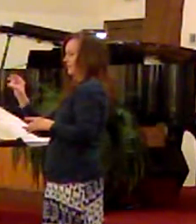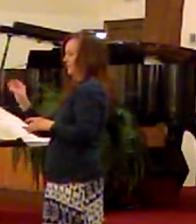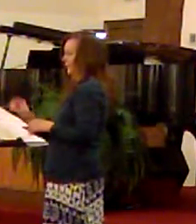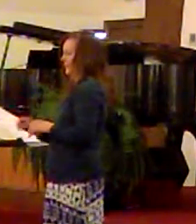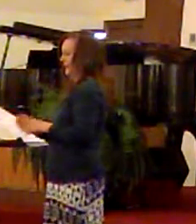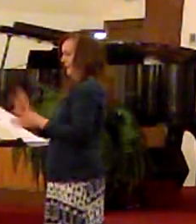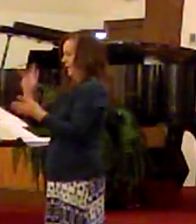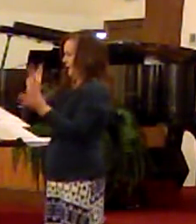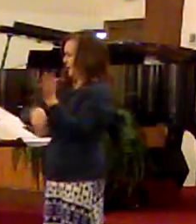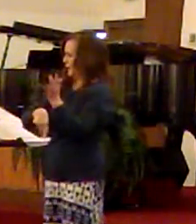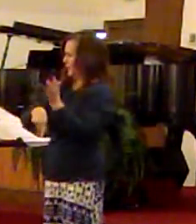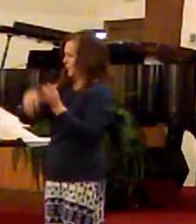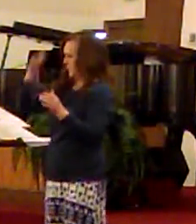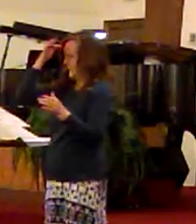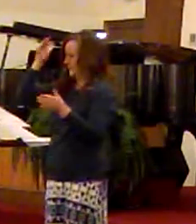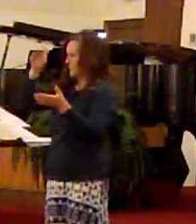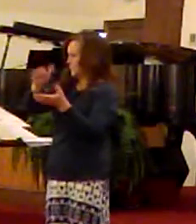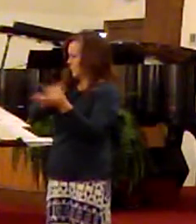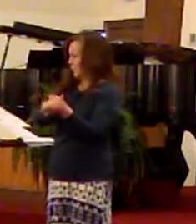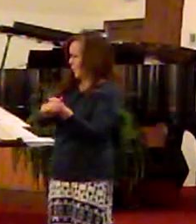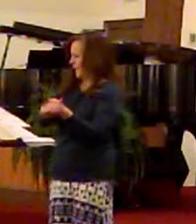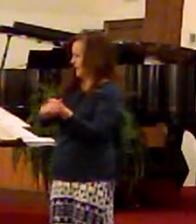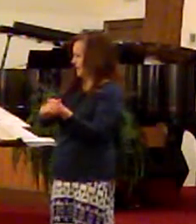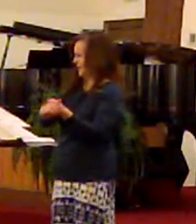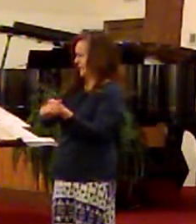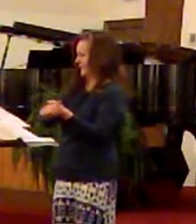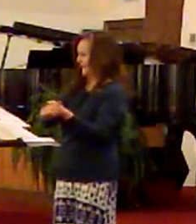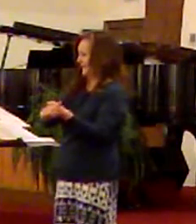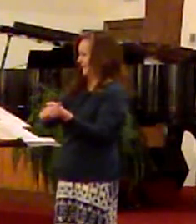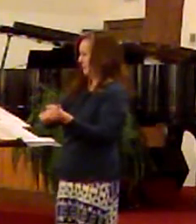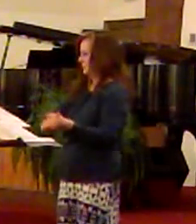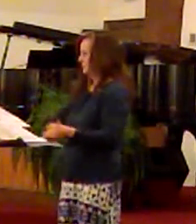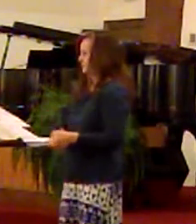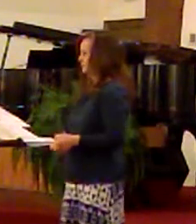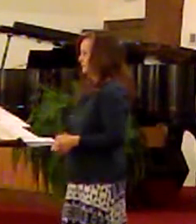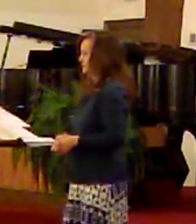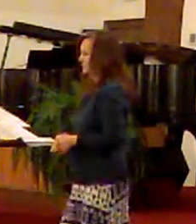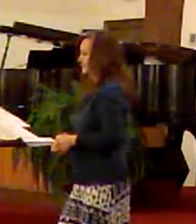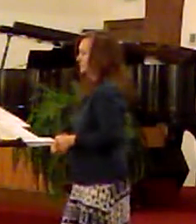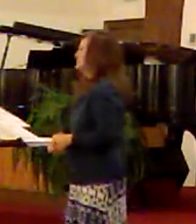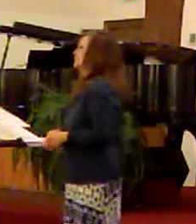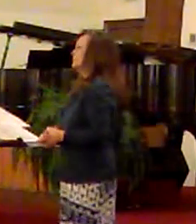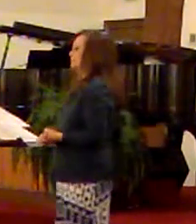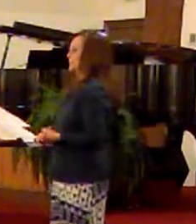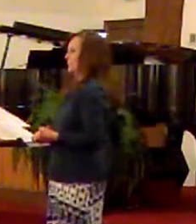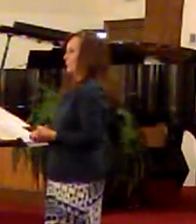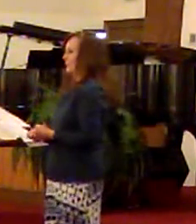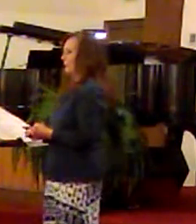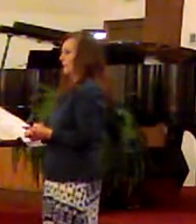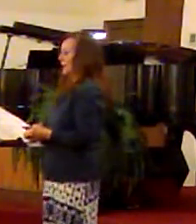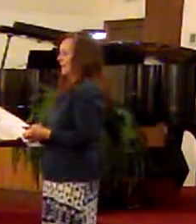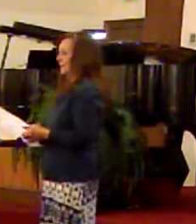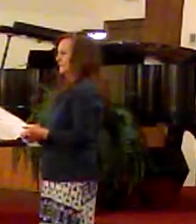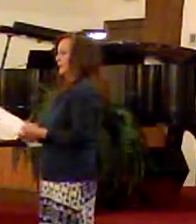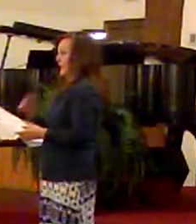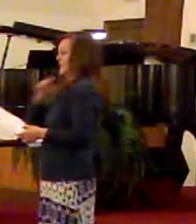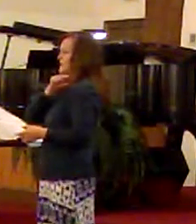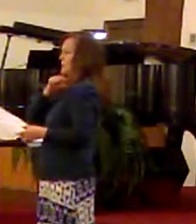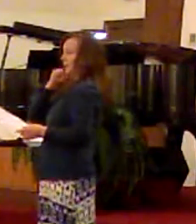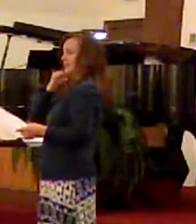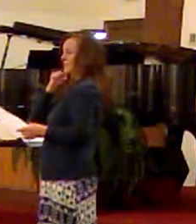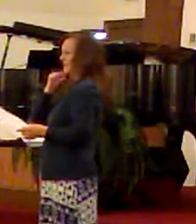wives, to divorce one of his wives, and because he didn't have, the Pope wouldn't give him permission, he said,